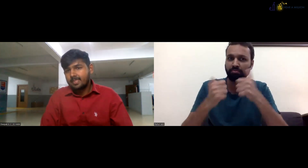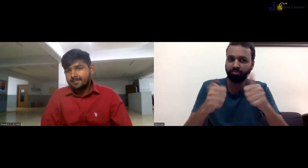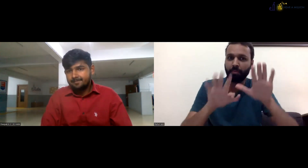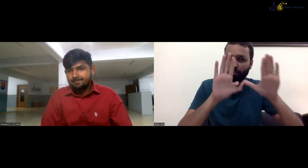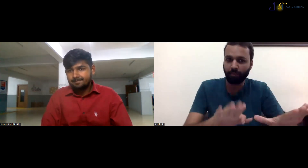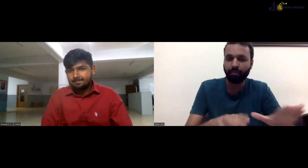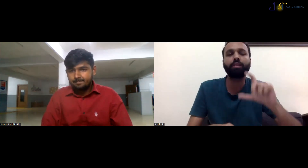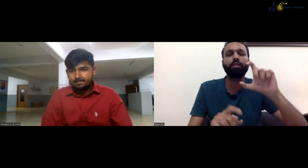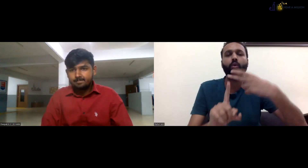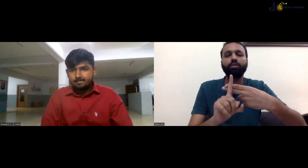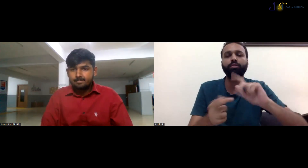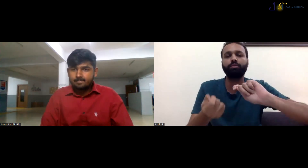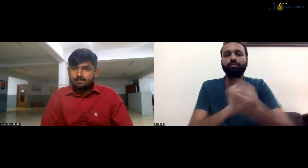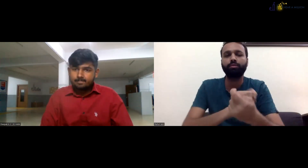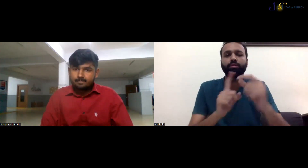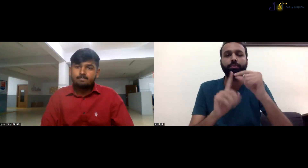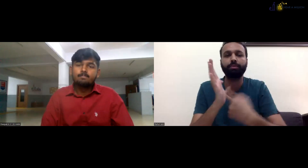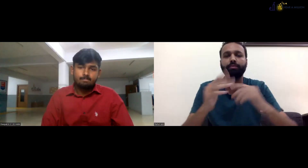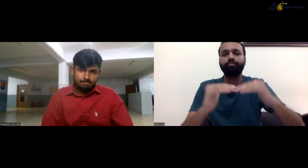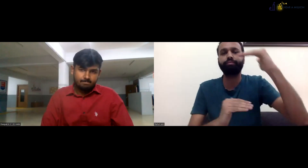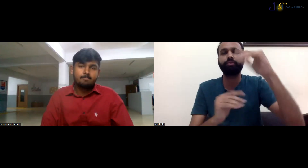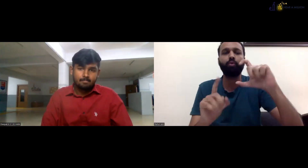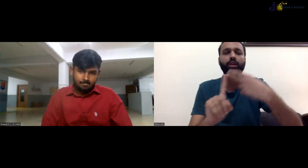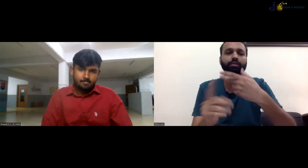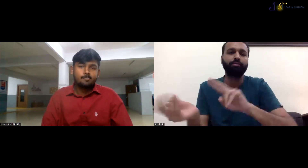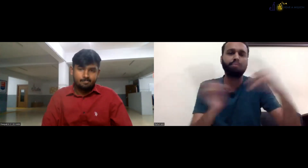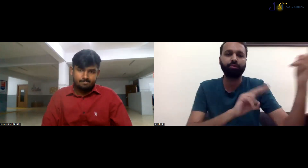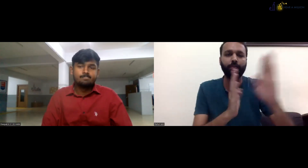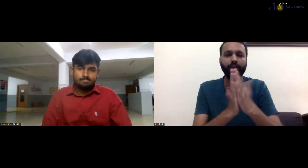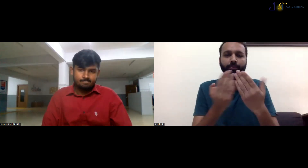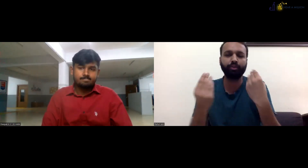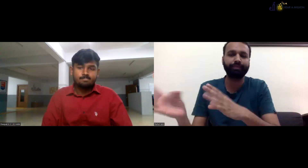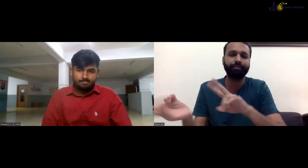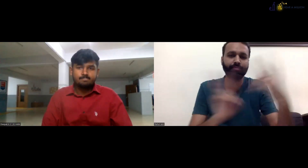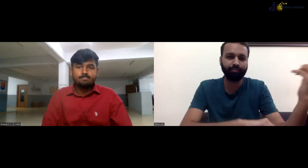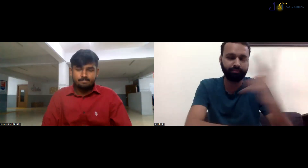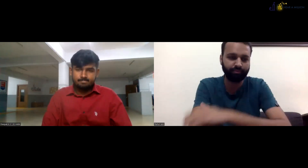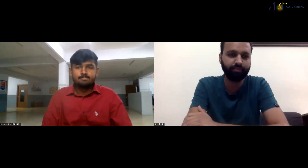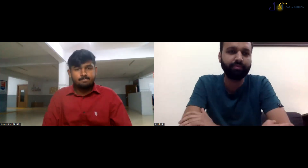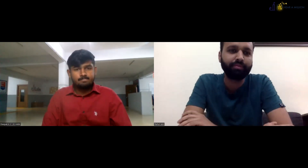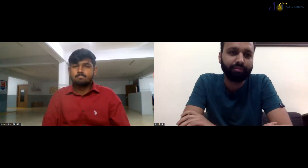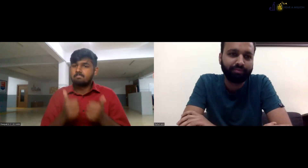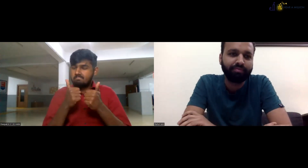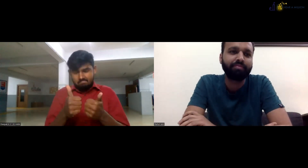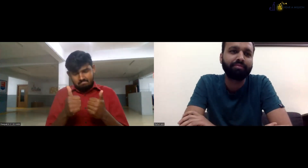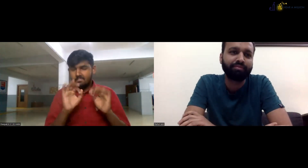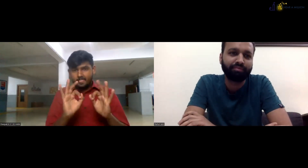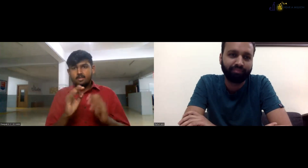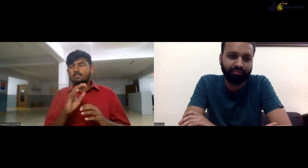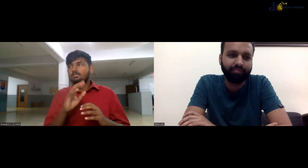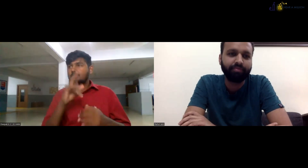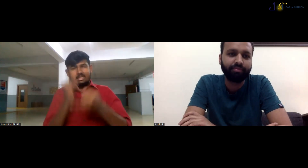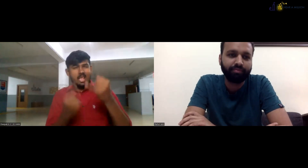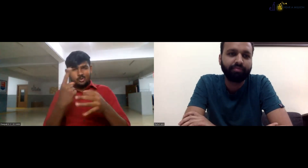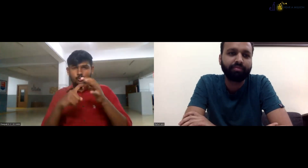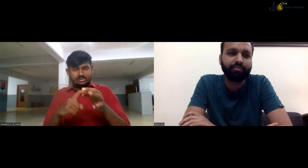citizenship. If 5 years you have been saying, then maybe they would give you the citizenship. So then you have to give away